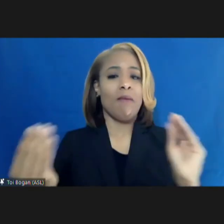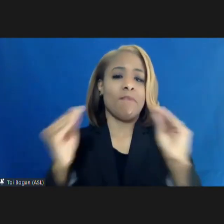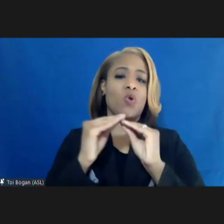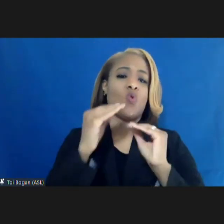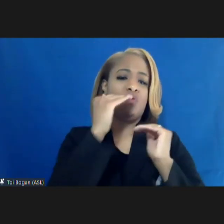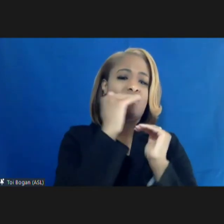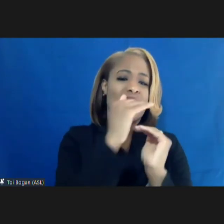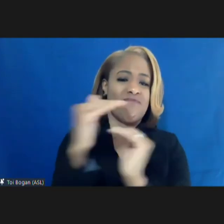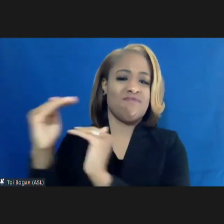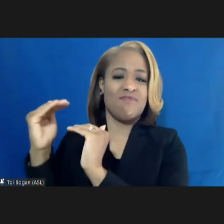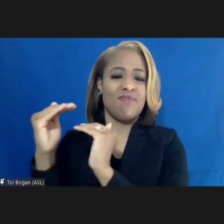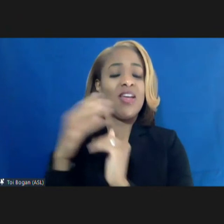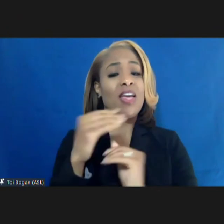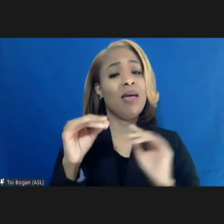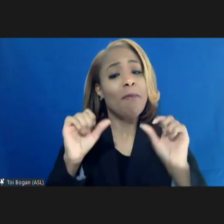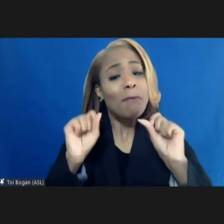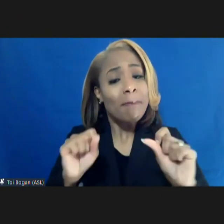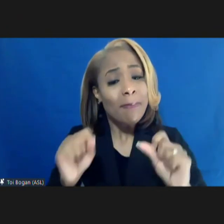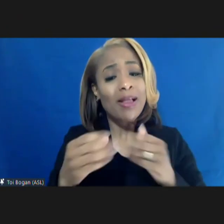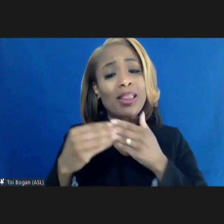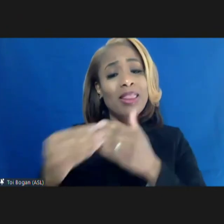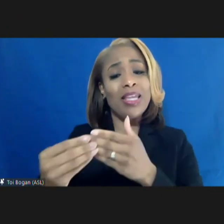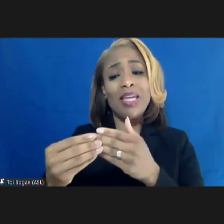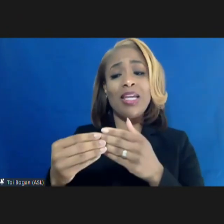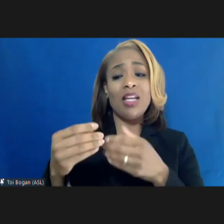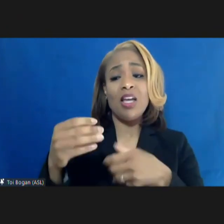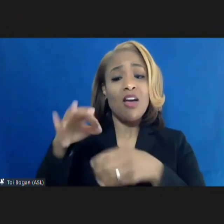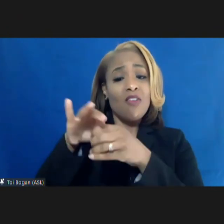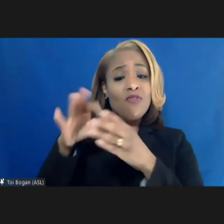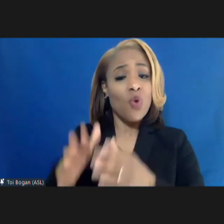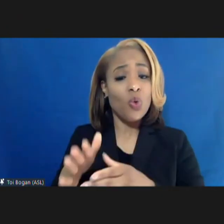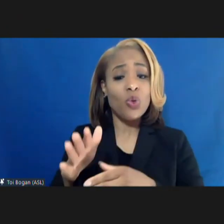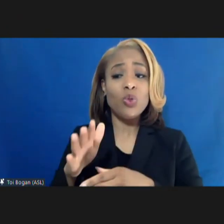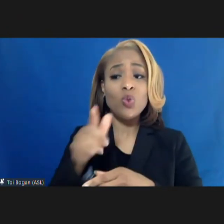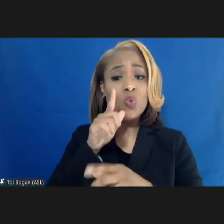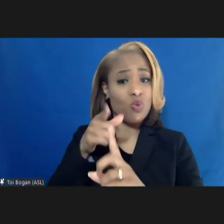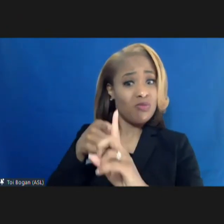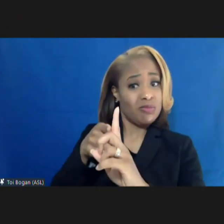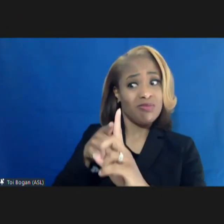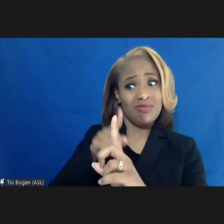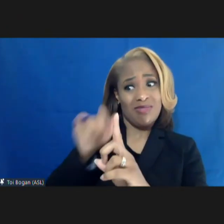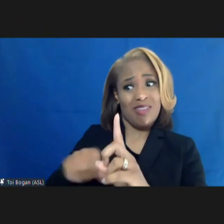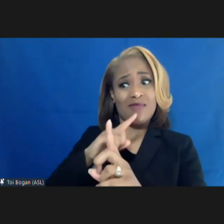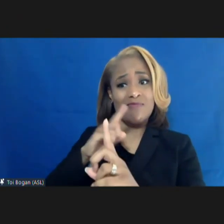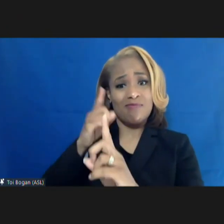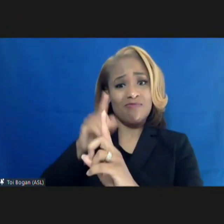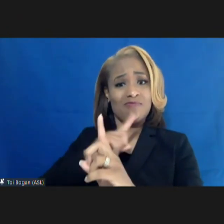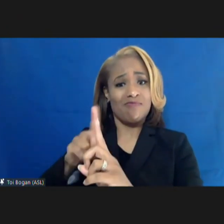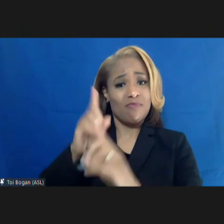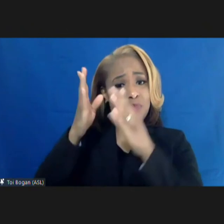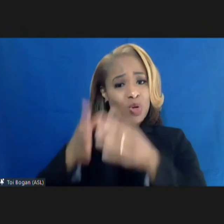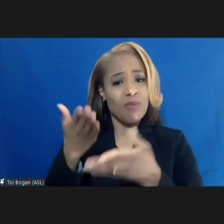requirements could potentially lead for voters who are otherwise valid voters to wrongly have their ballot rejected.